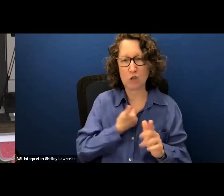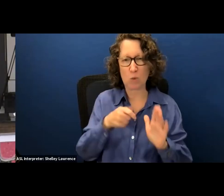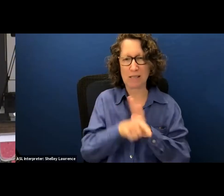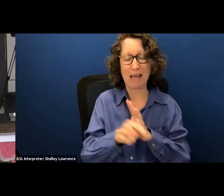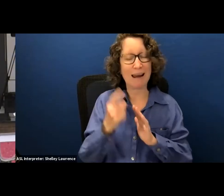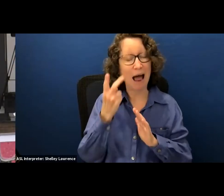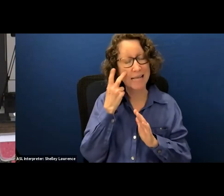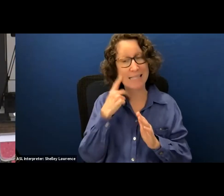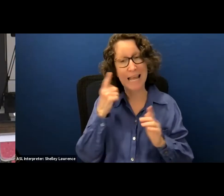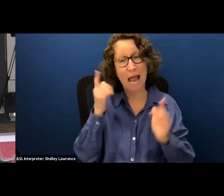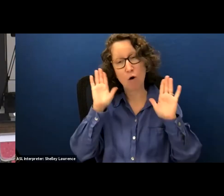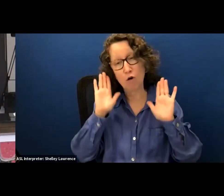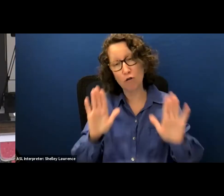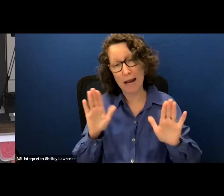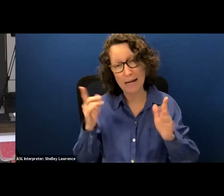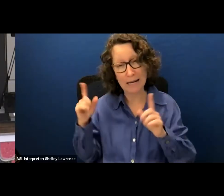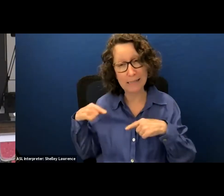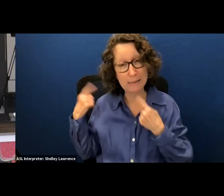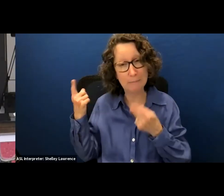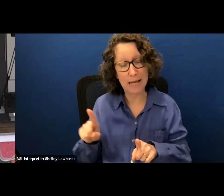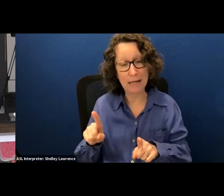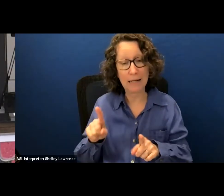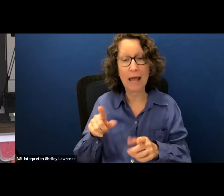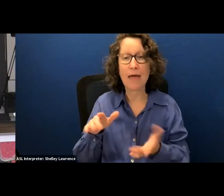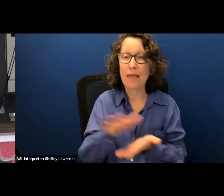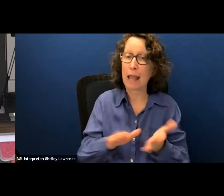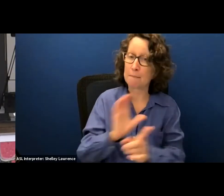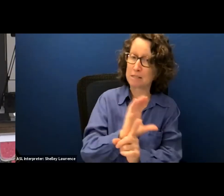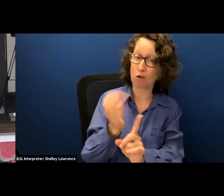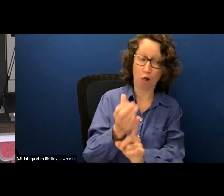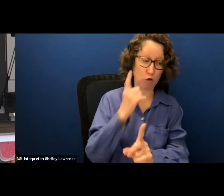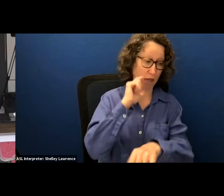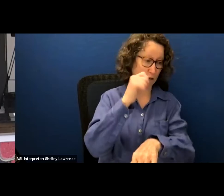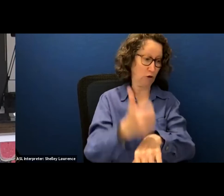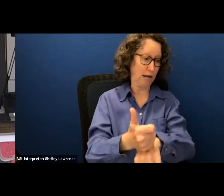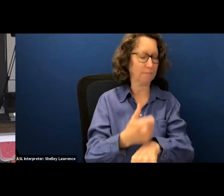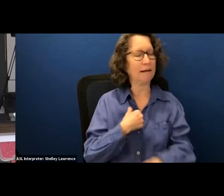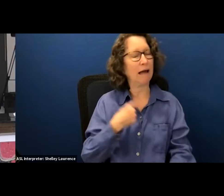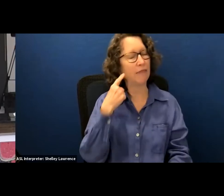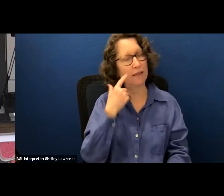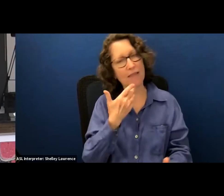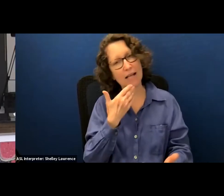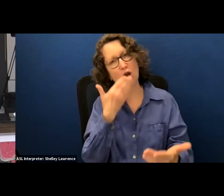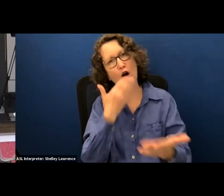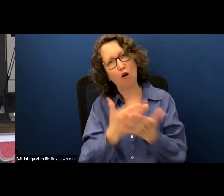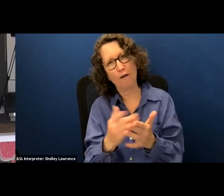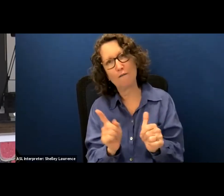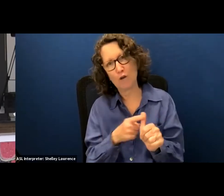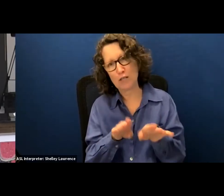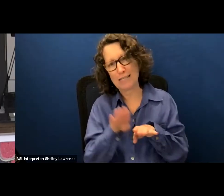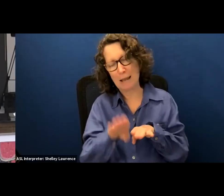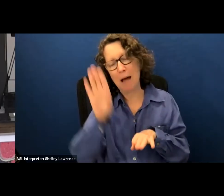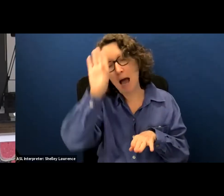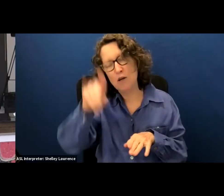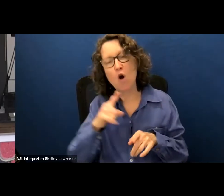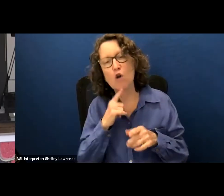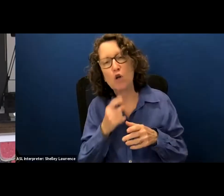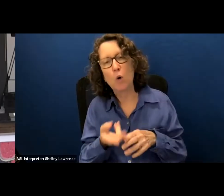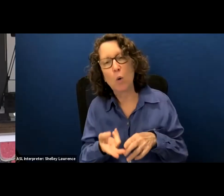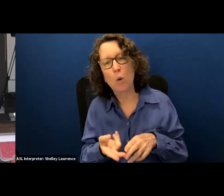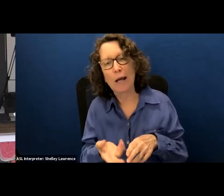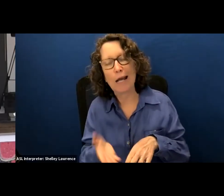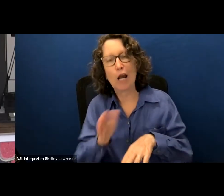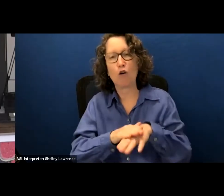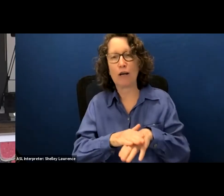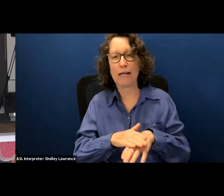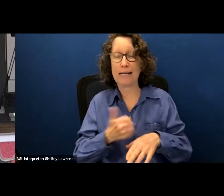been and the campus culture that it's created. I think it's a good first step. I know you said it increased self-referral and